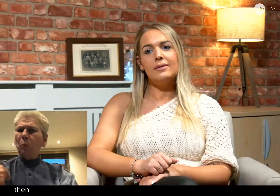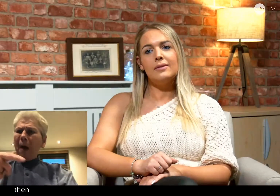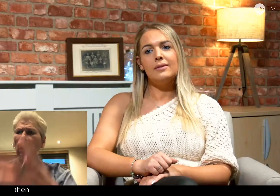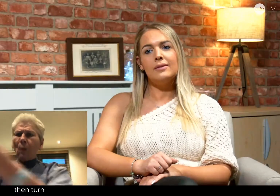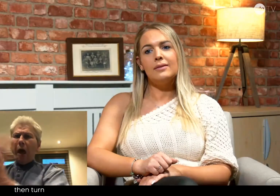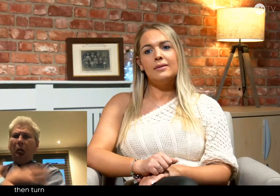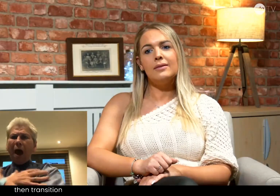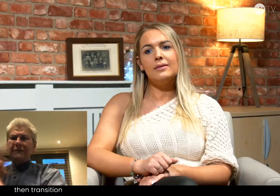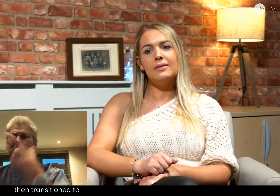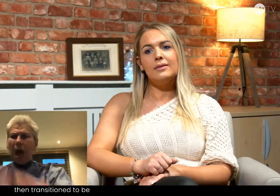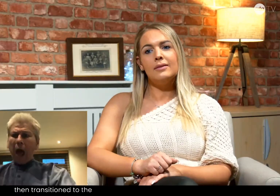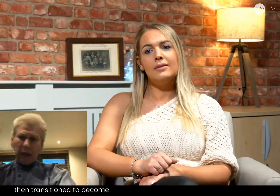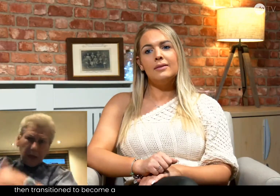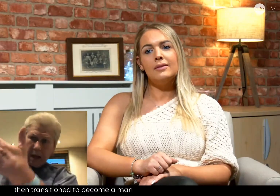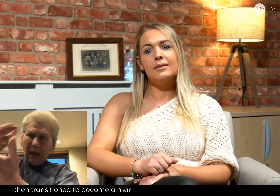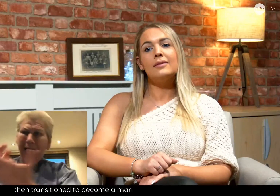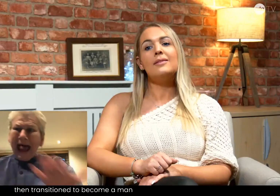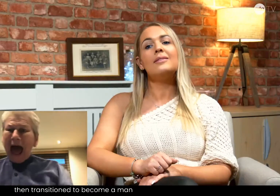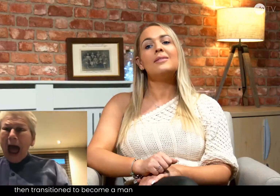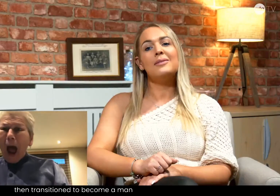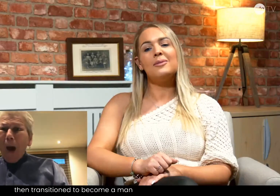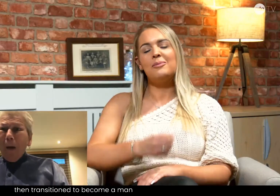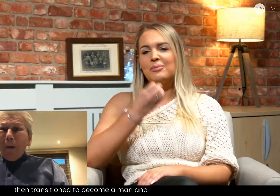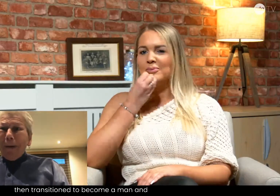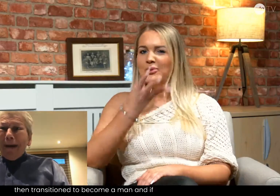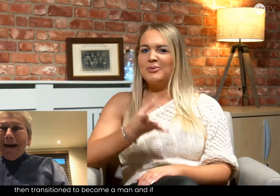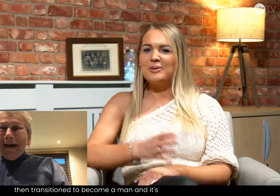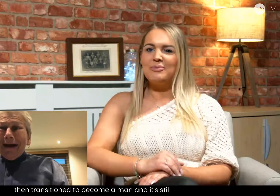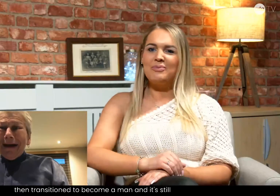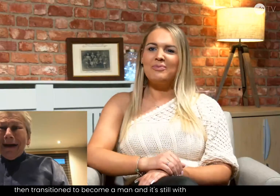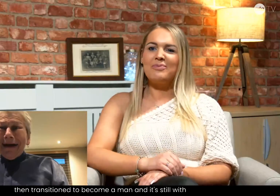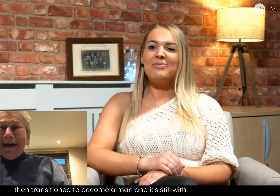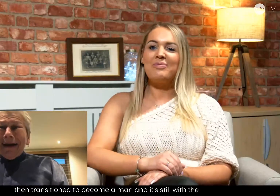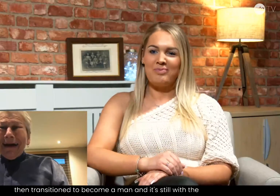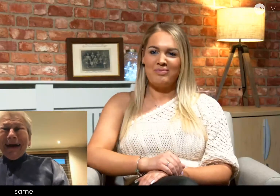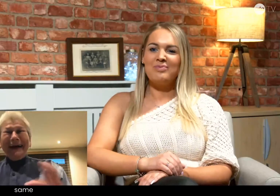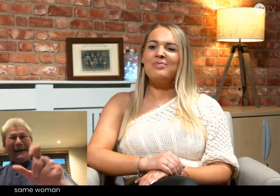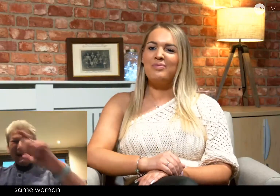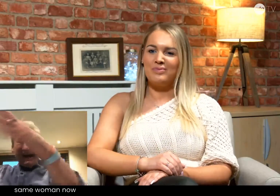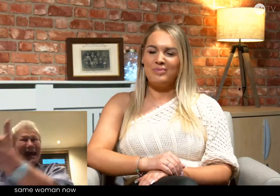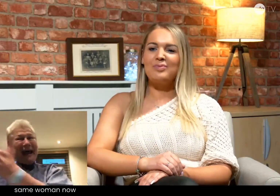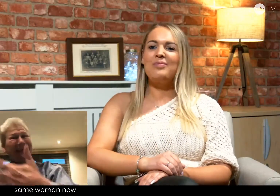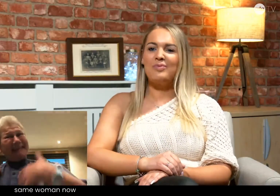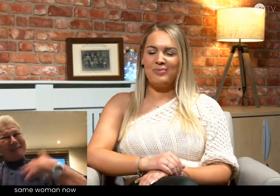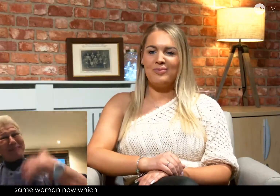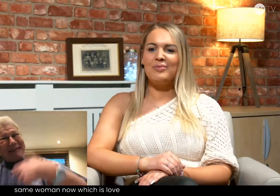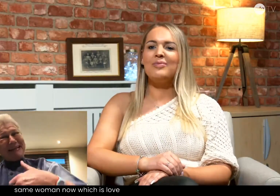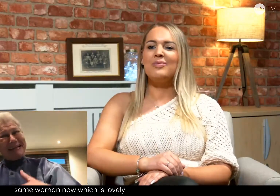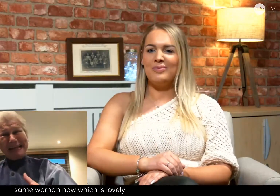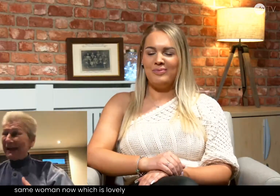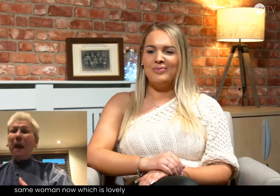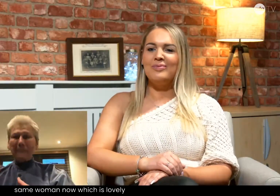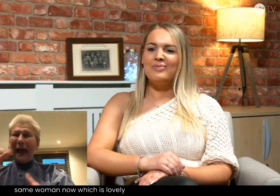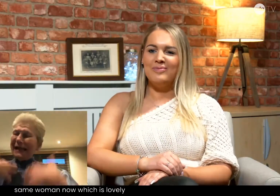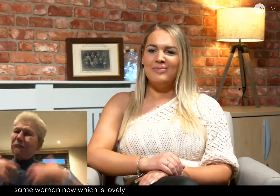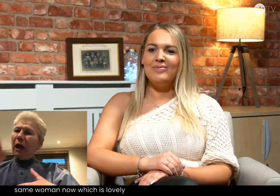man, and is still with the same woman now, which is lovely. They've been together all this time, which is